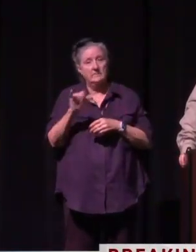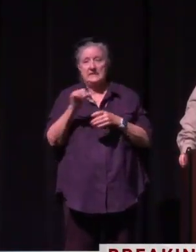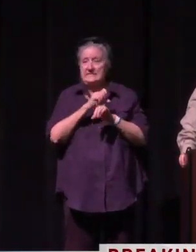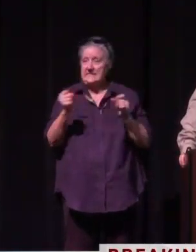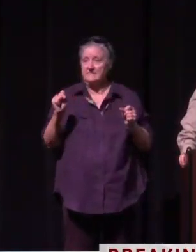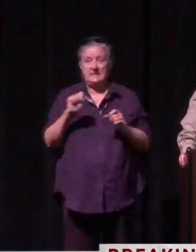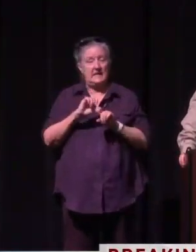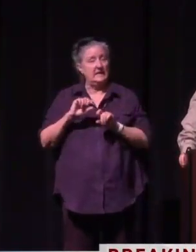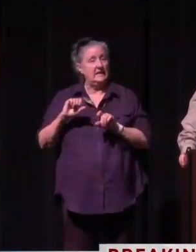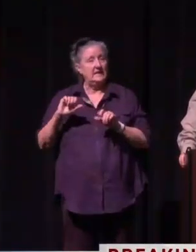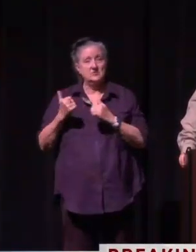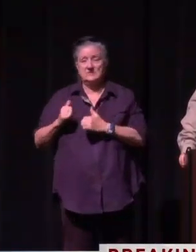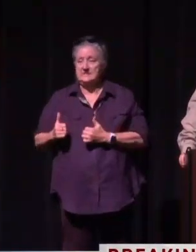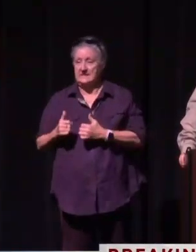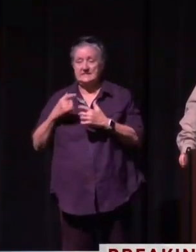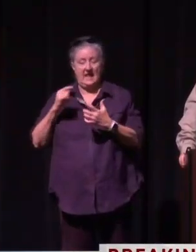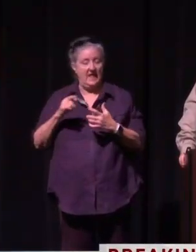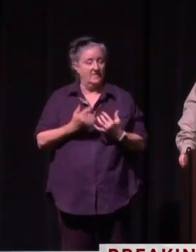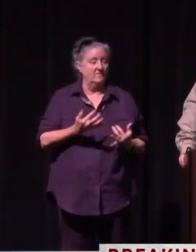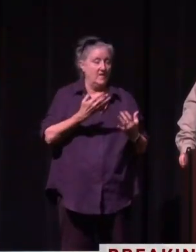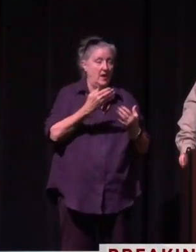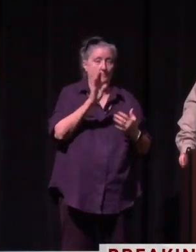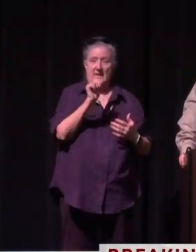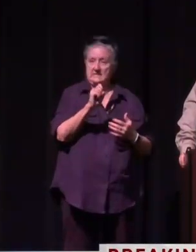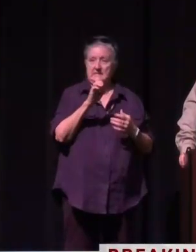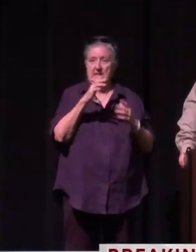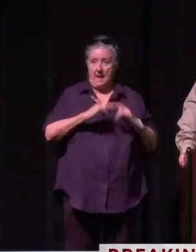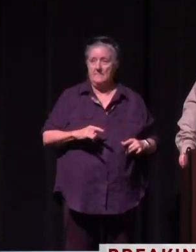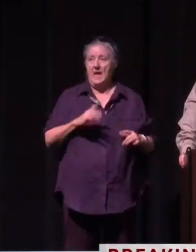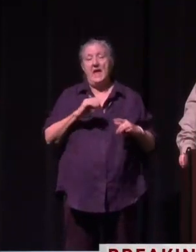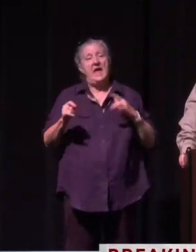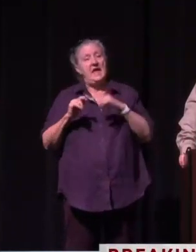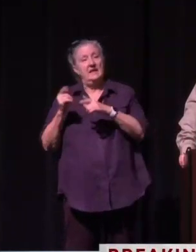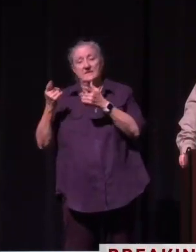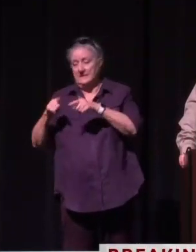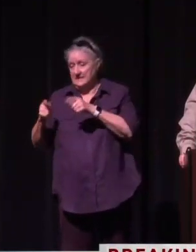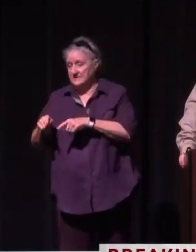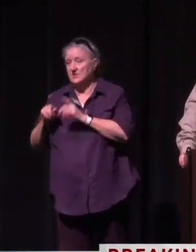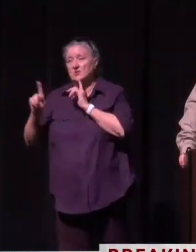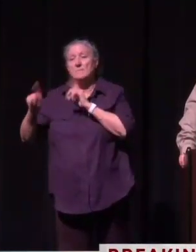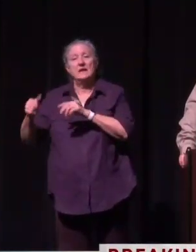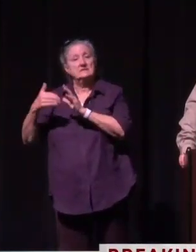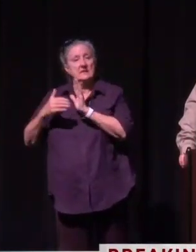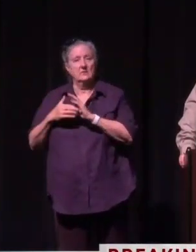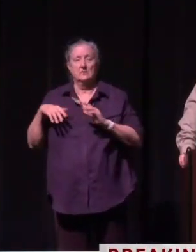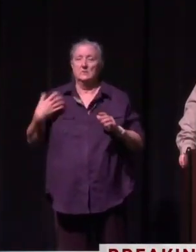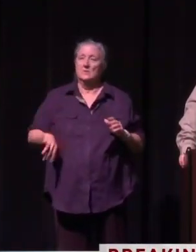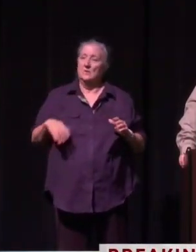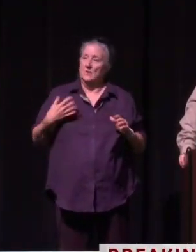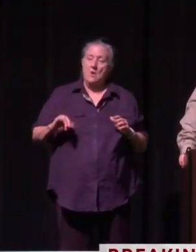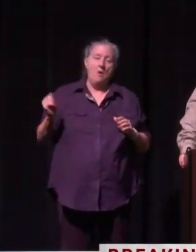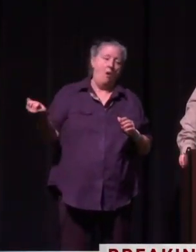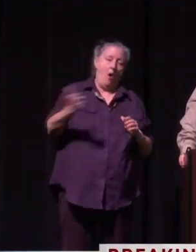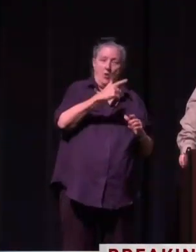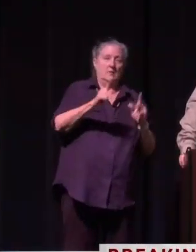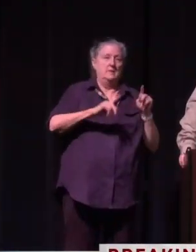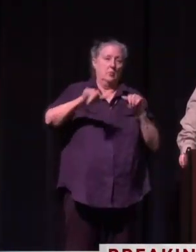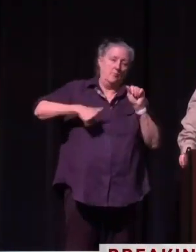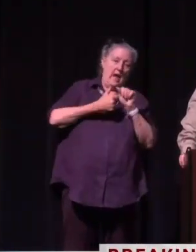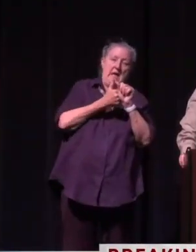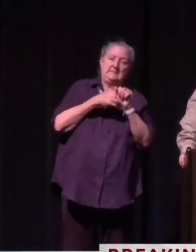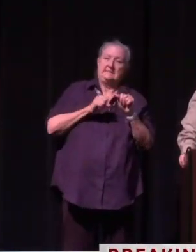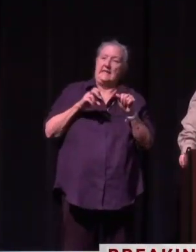safety agencies and at the fire base camp and at the Incident Command Center. All of the people who behind the scenes